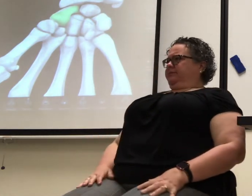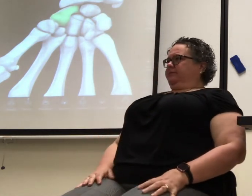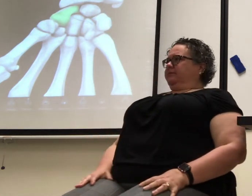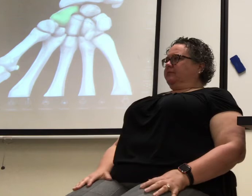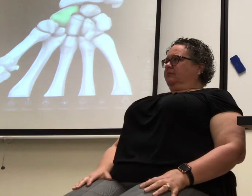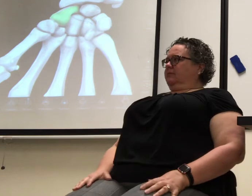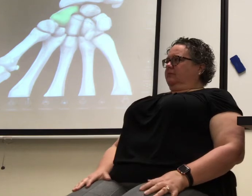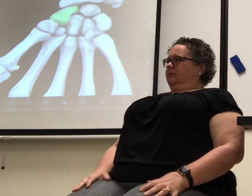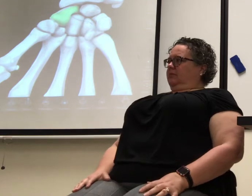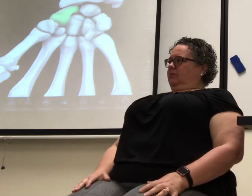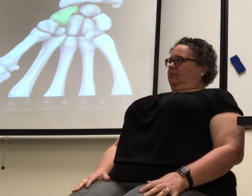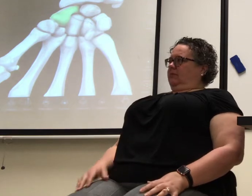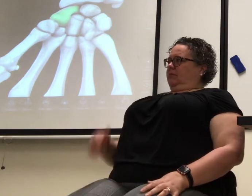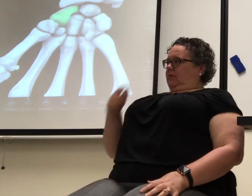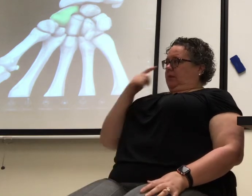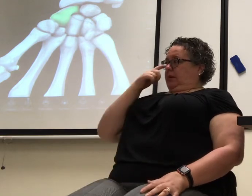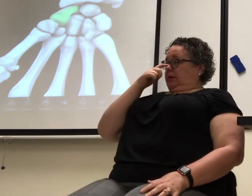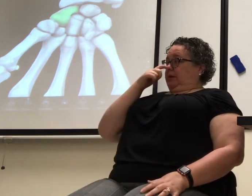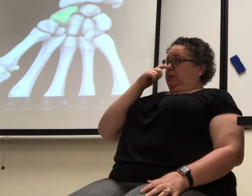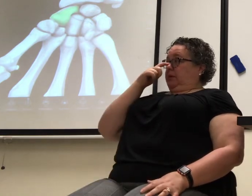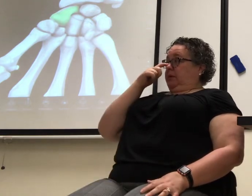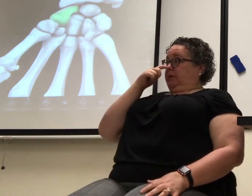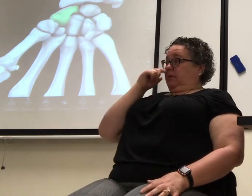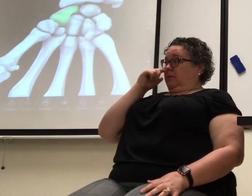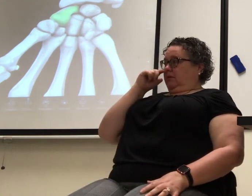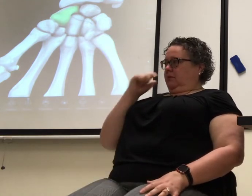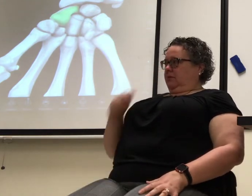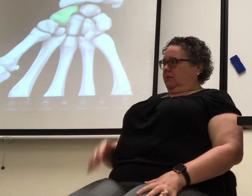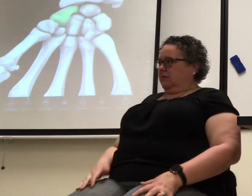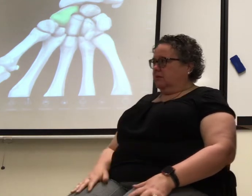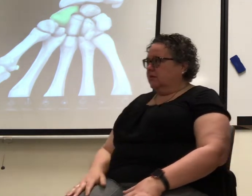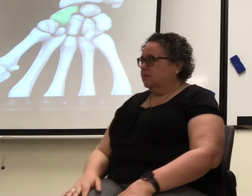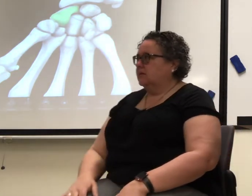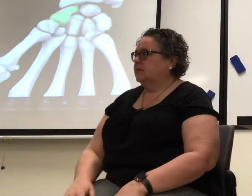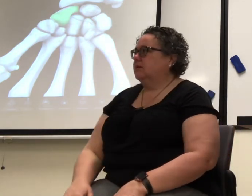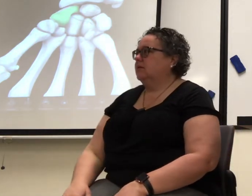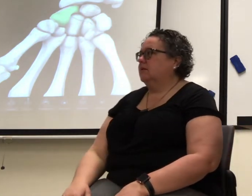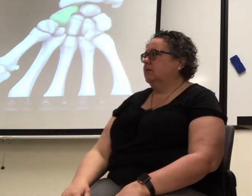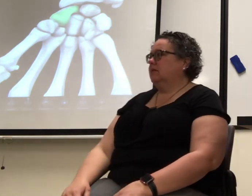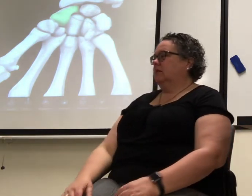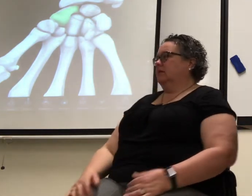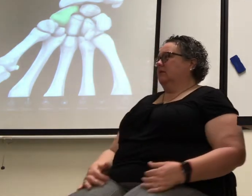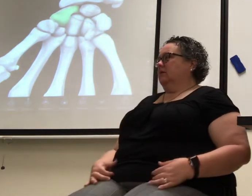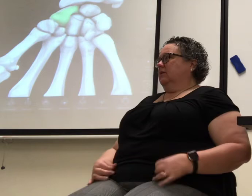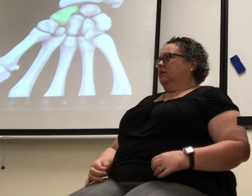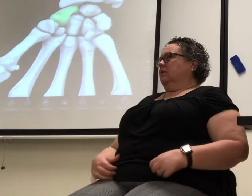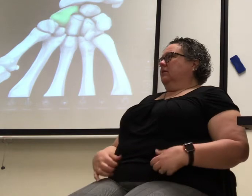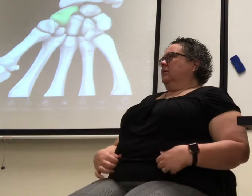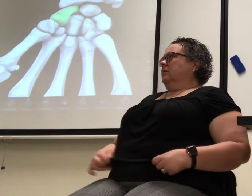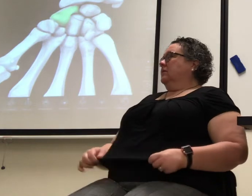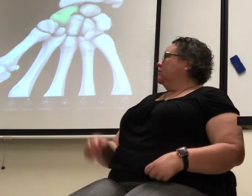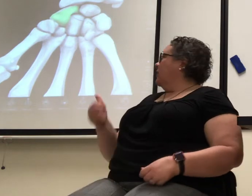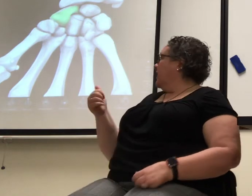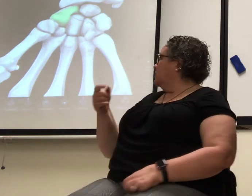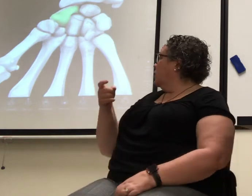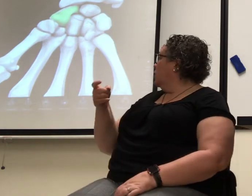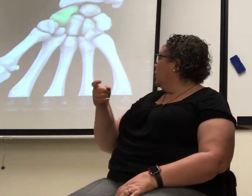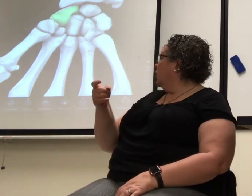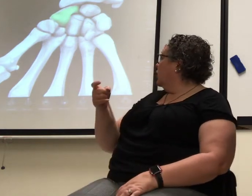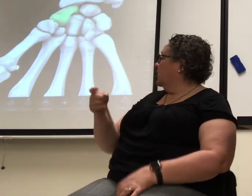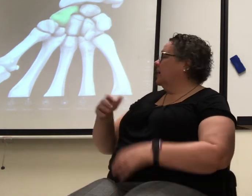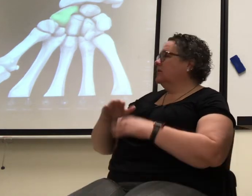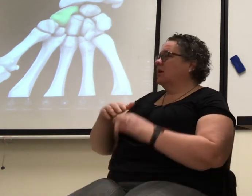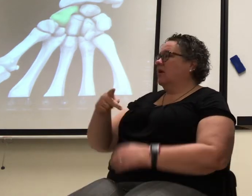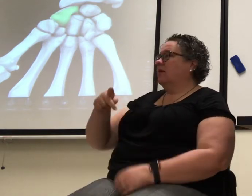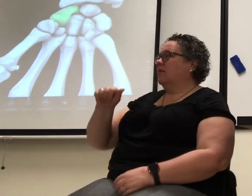But if you know your bones in the hand, it's easy. Oh, that's the thumb. Okay, thumb on the. Okay, that's my. Okay, there it is. Oh, there's the hook. That's on the